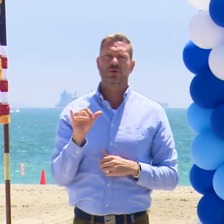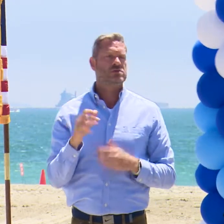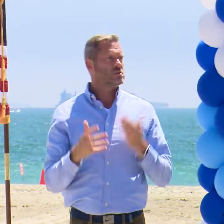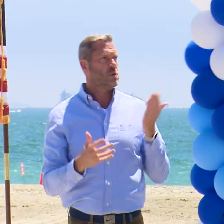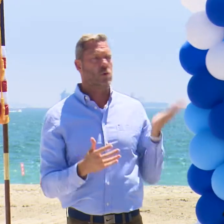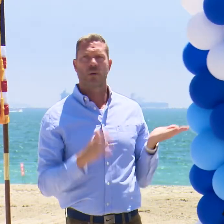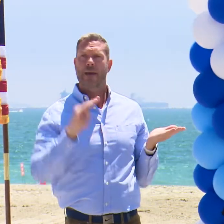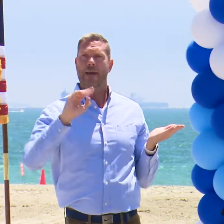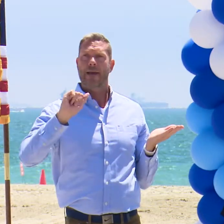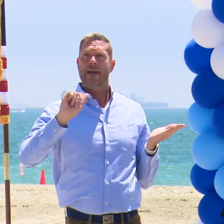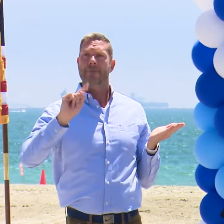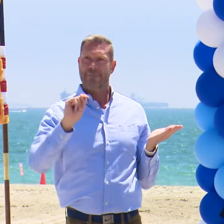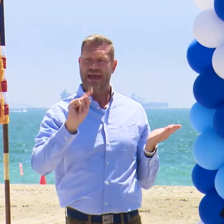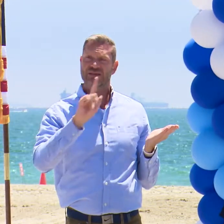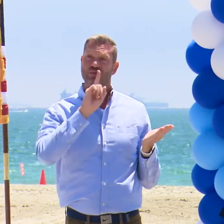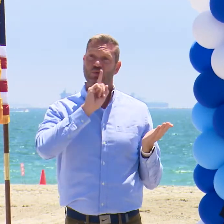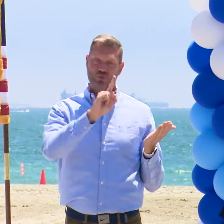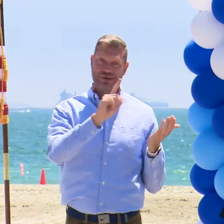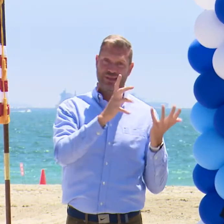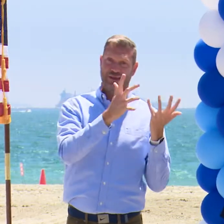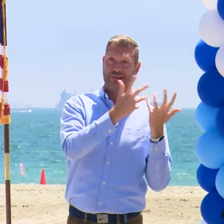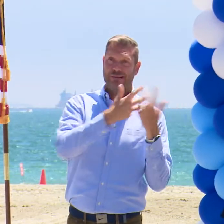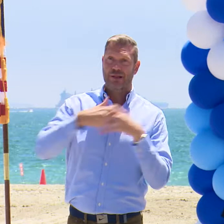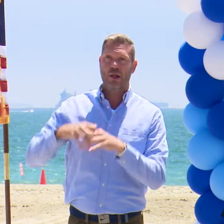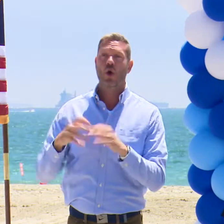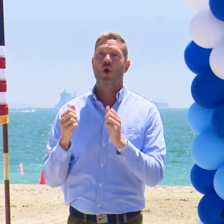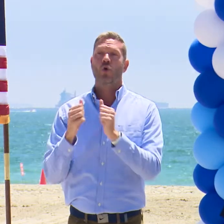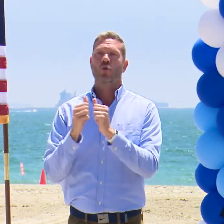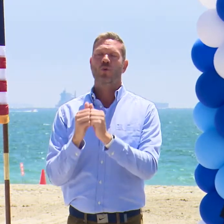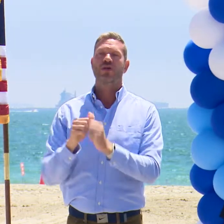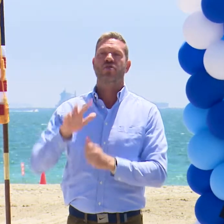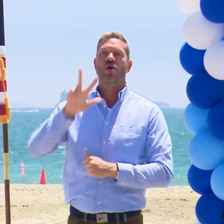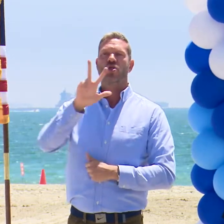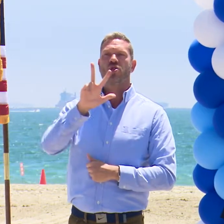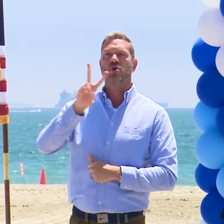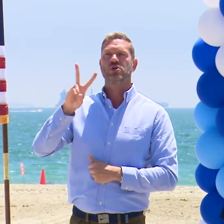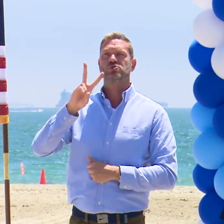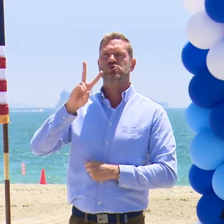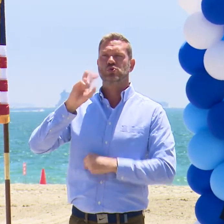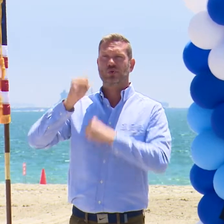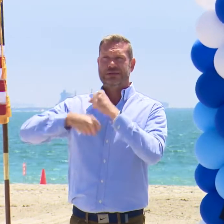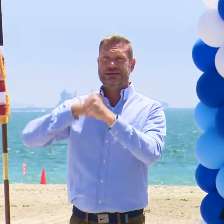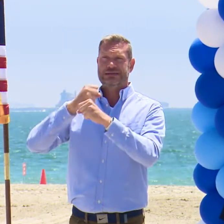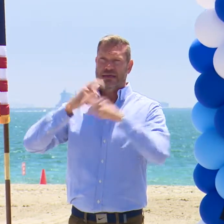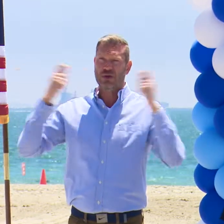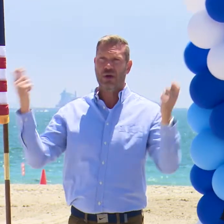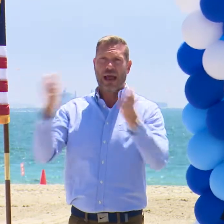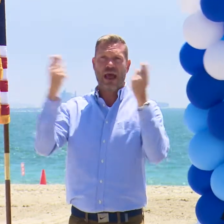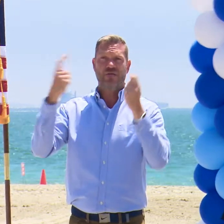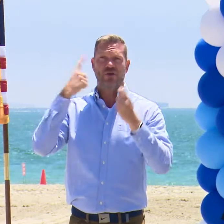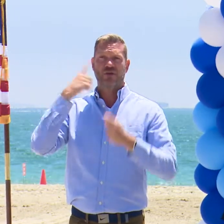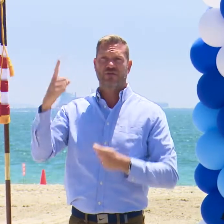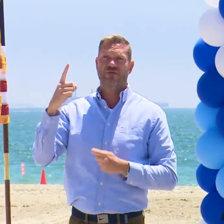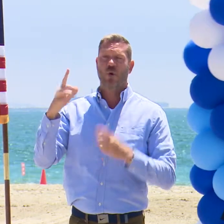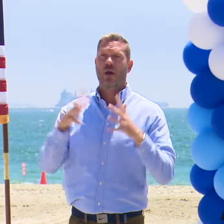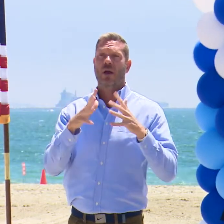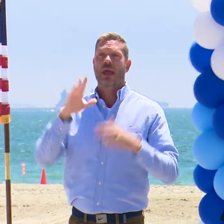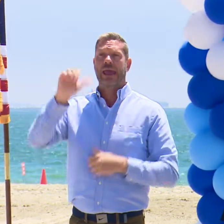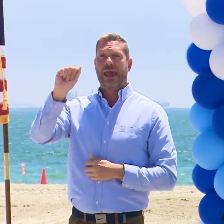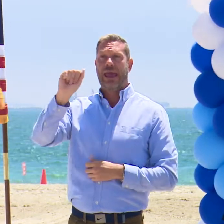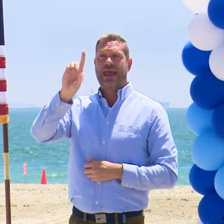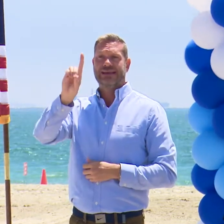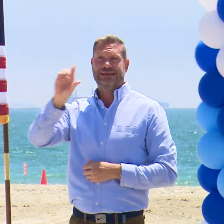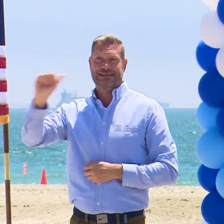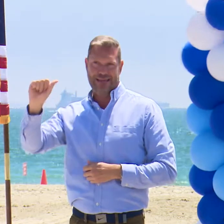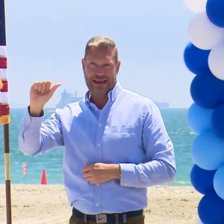the 32nd anniversary of the Americans with Disabilities Act, which we actually just honored and celebrated